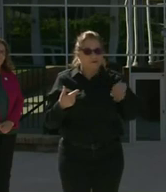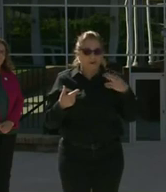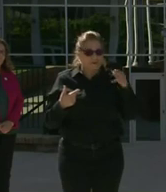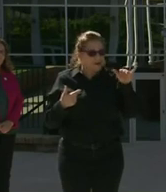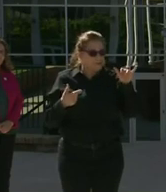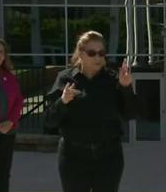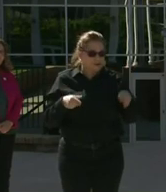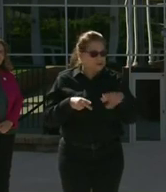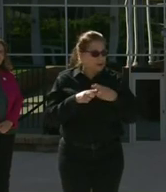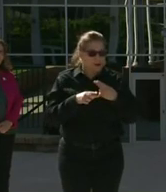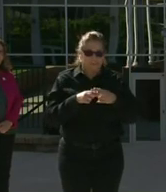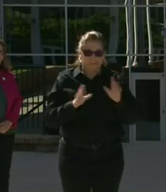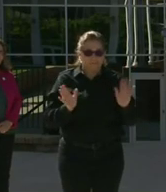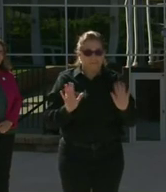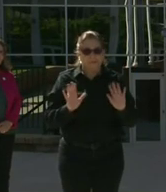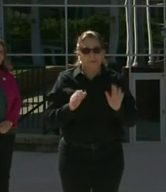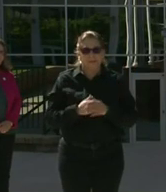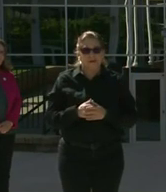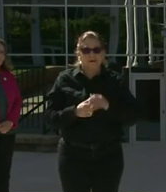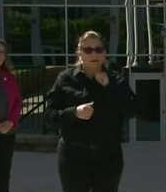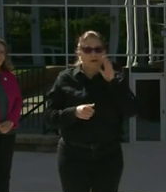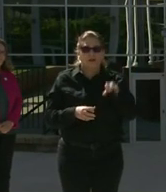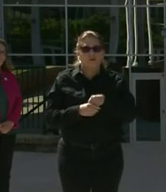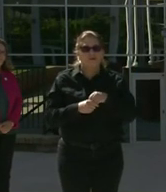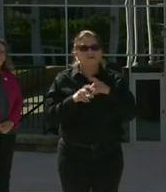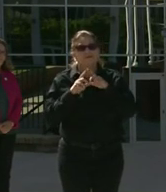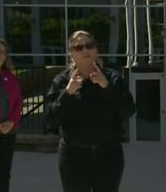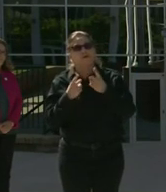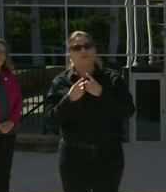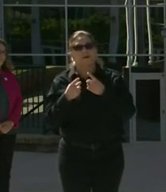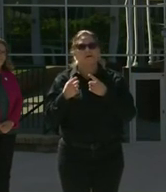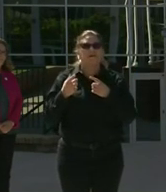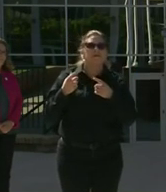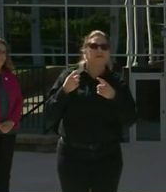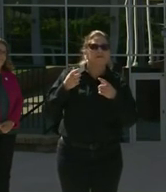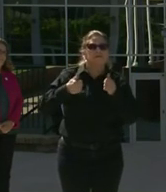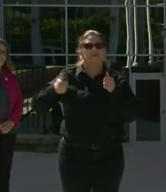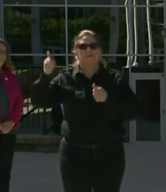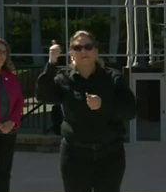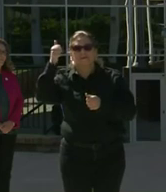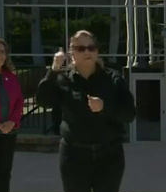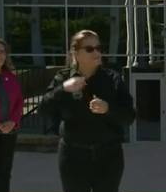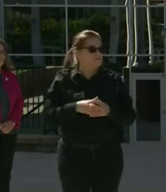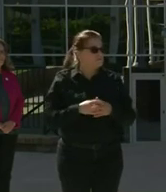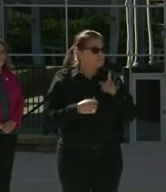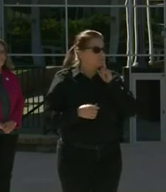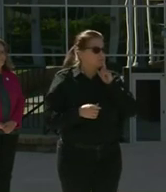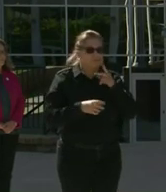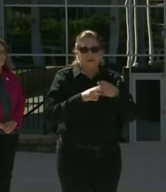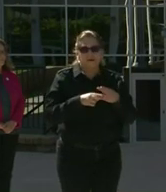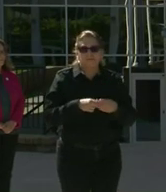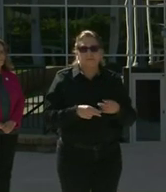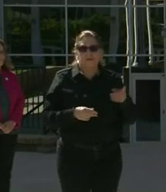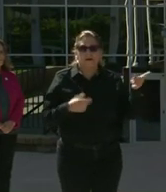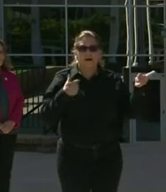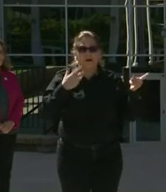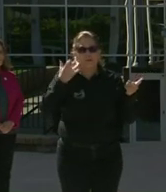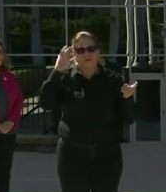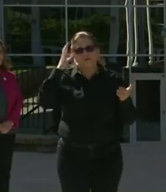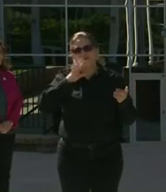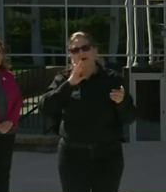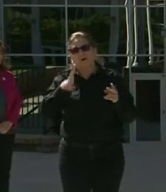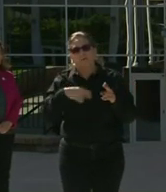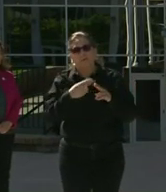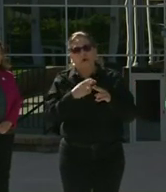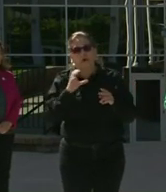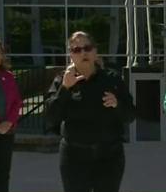not believe. Yes. Mayor, can I ask you about crime numbers? Are you seeing a large reduction of arrests in the city?